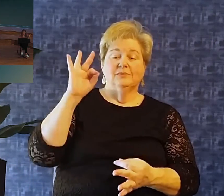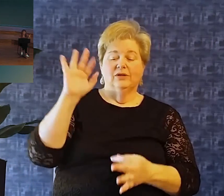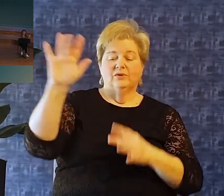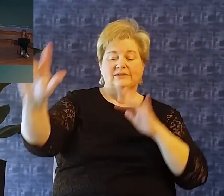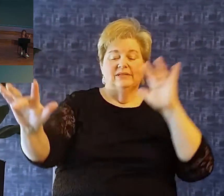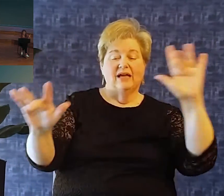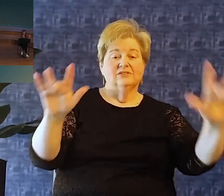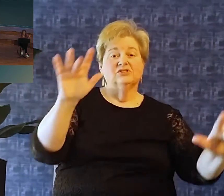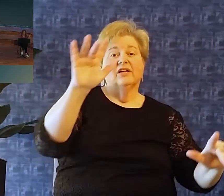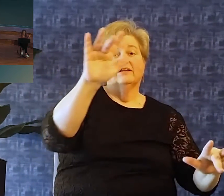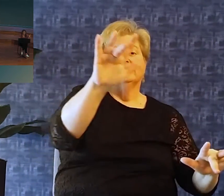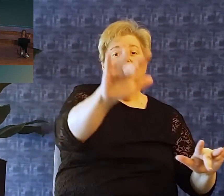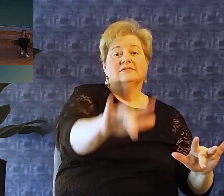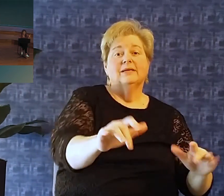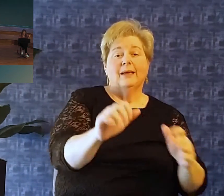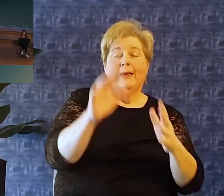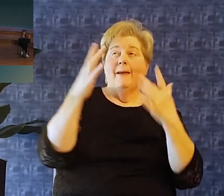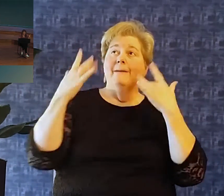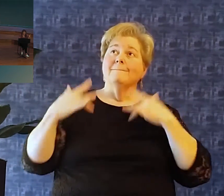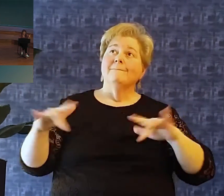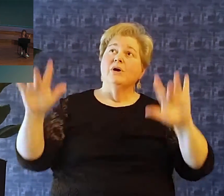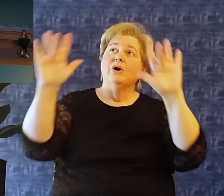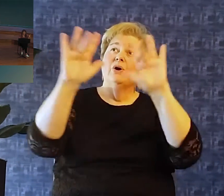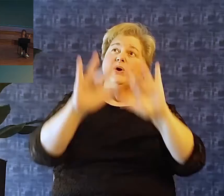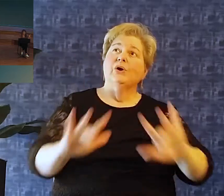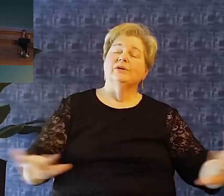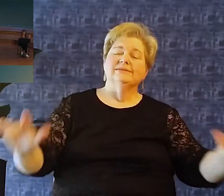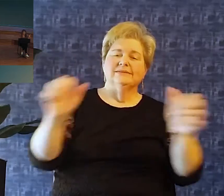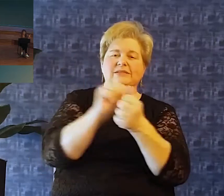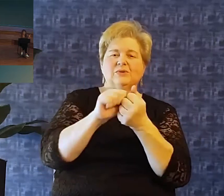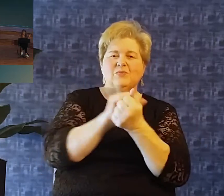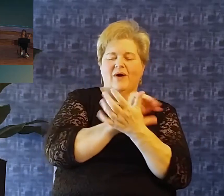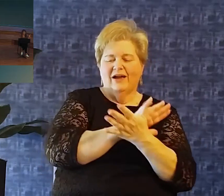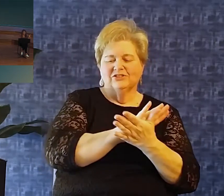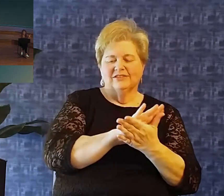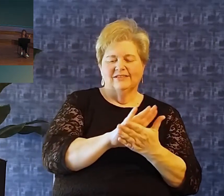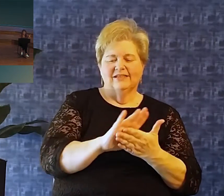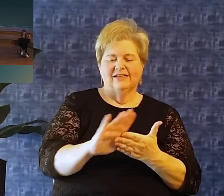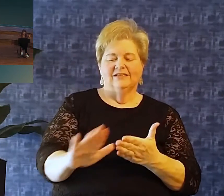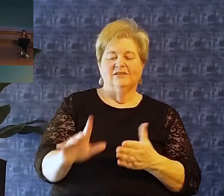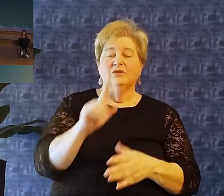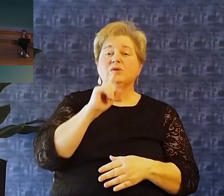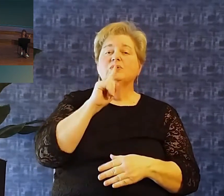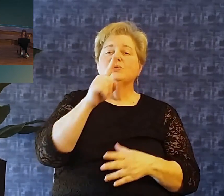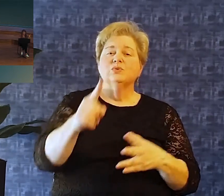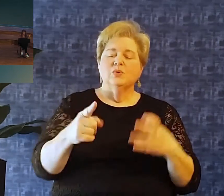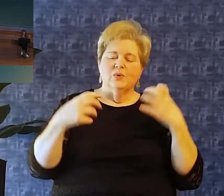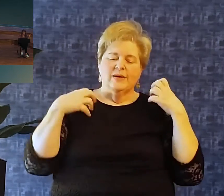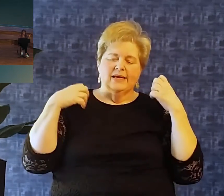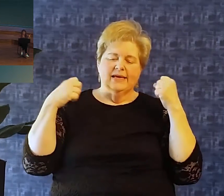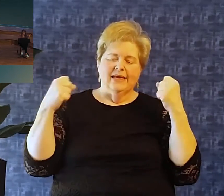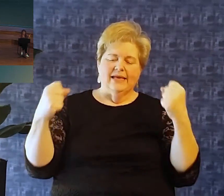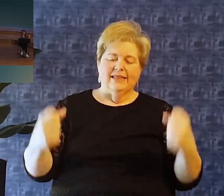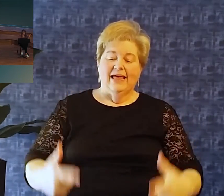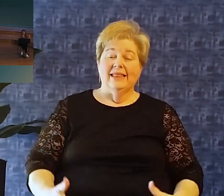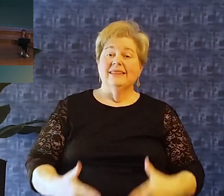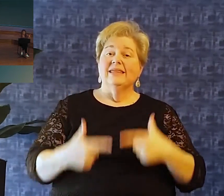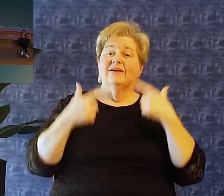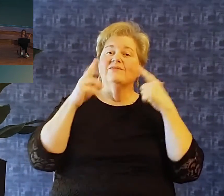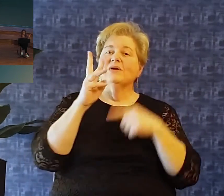Spirit moving, mercy washing Spirit Pailing